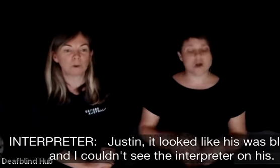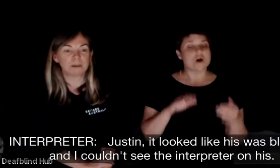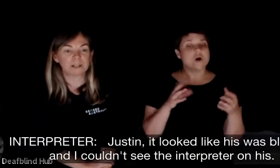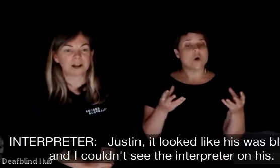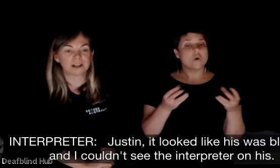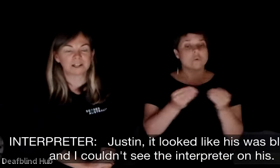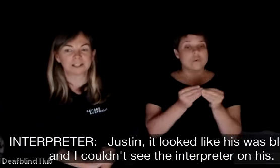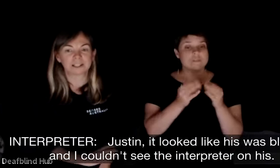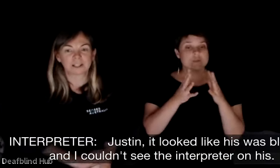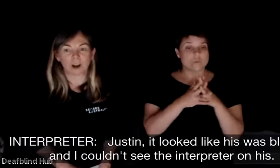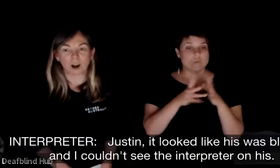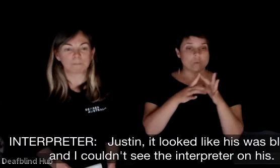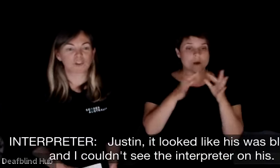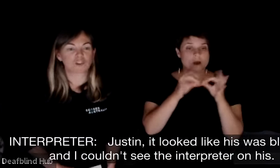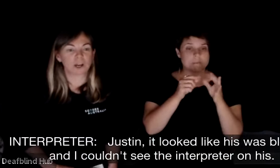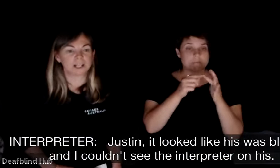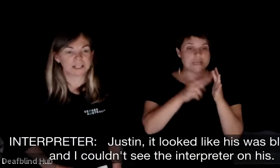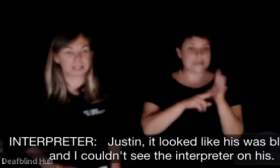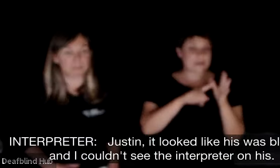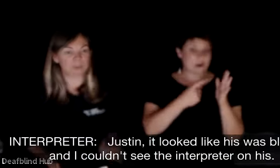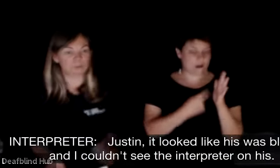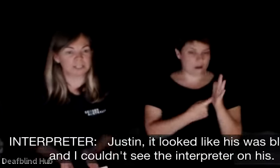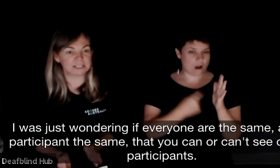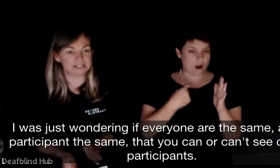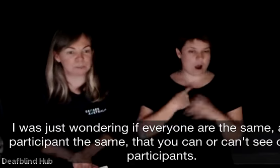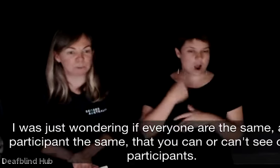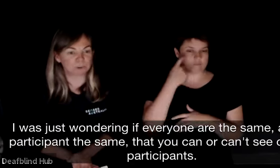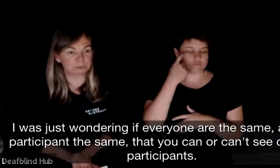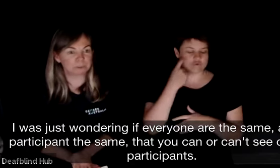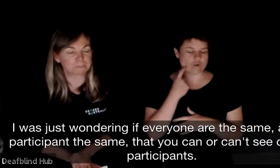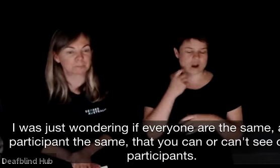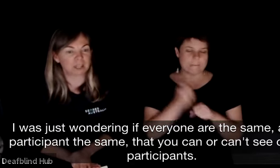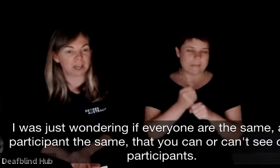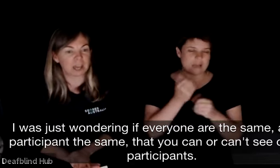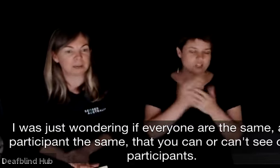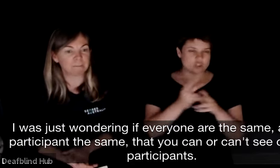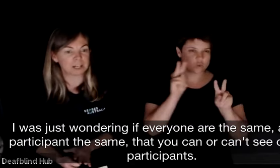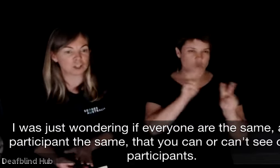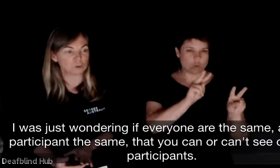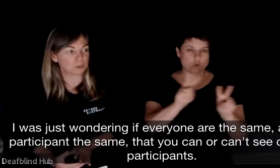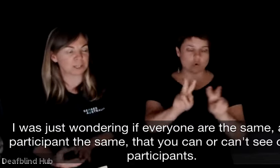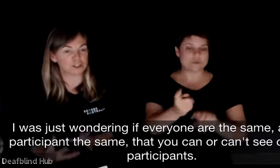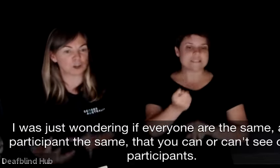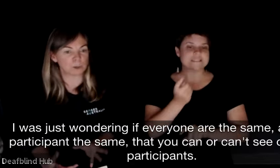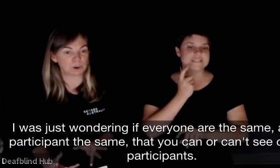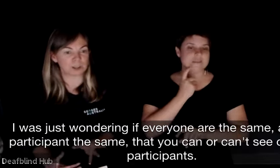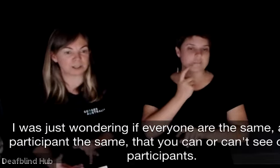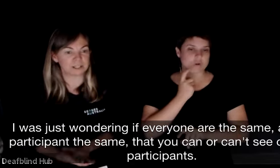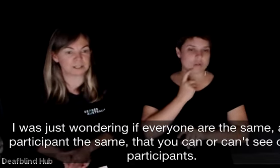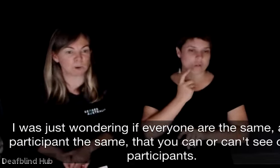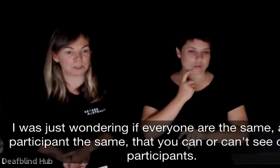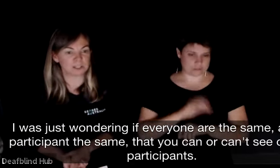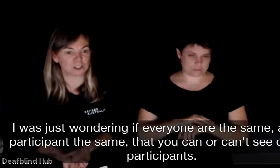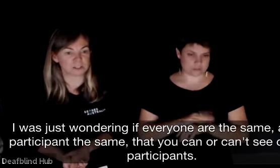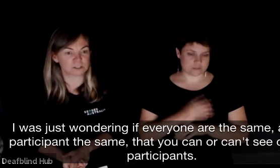the webinar, I'm trying to keep it really simple and make sure the interpreter